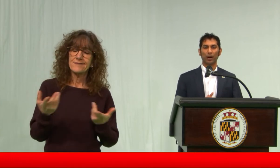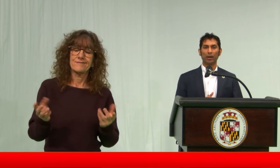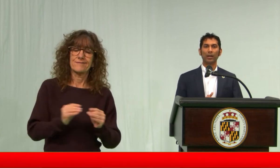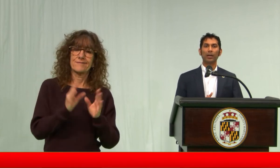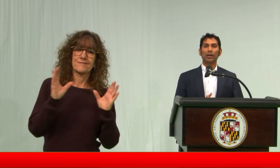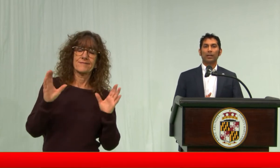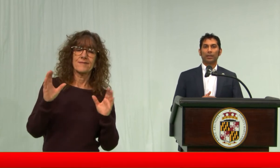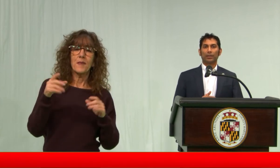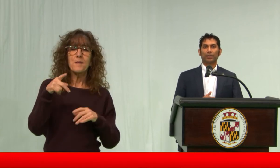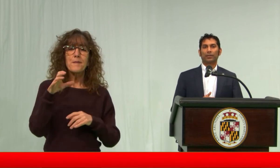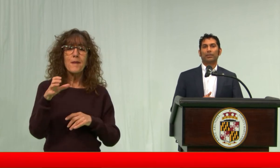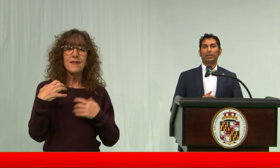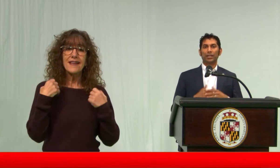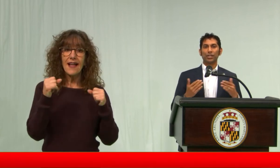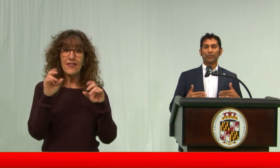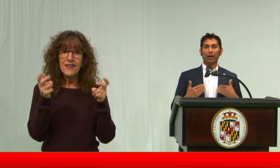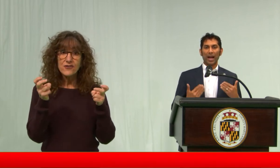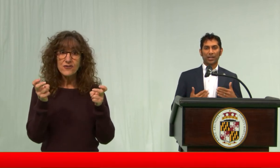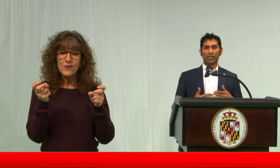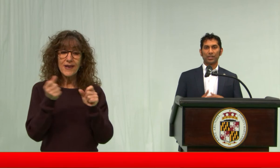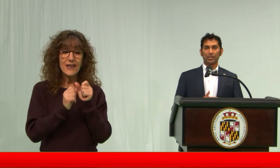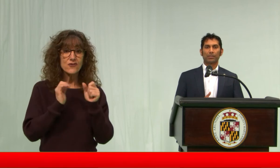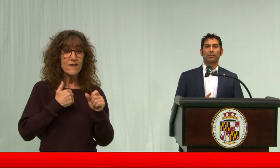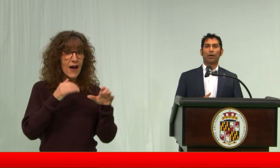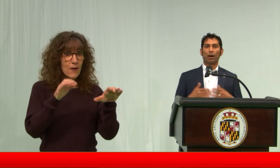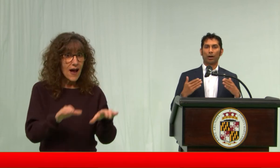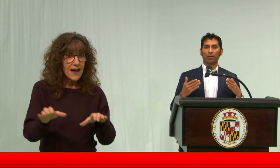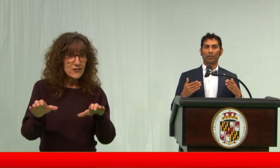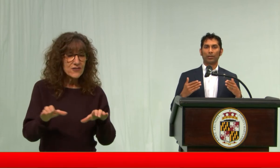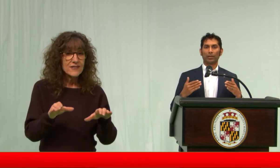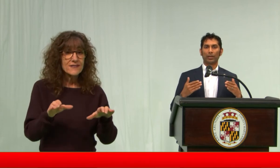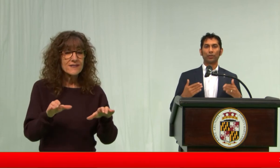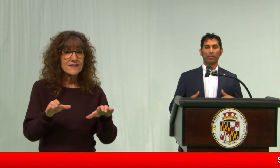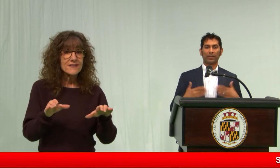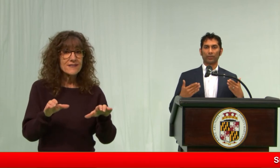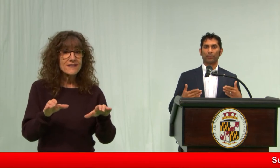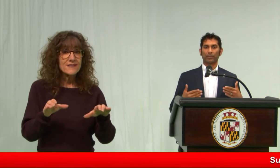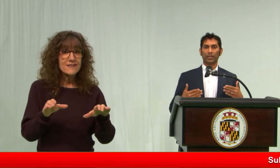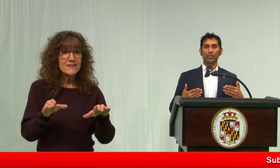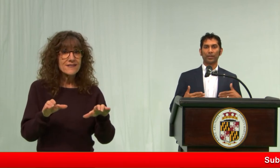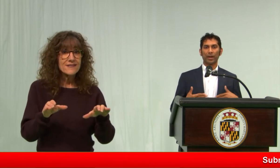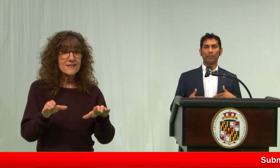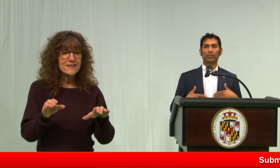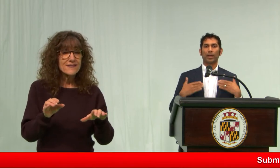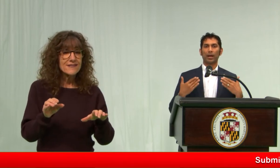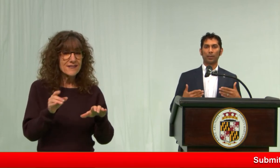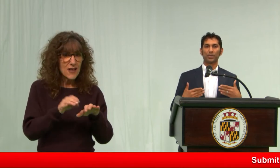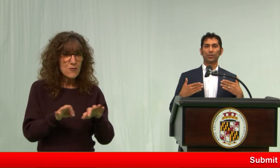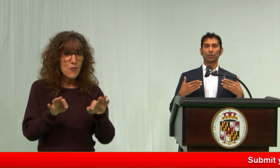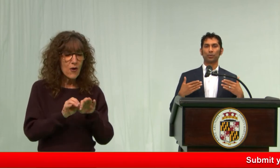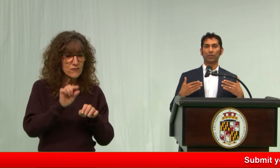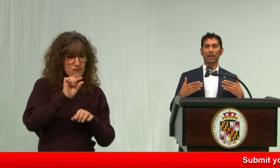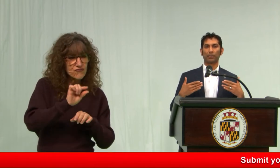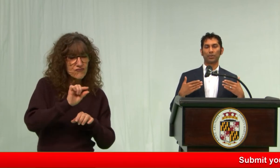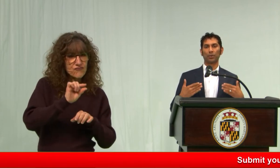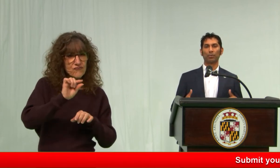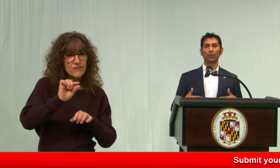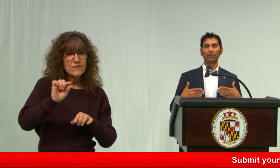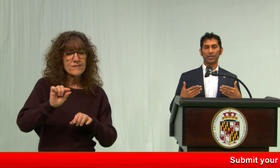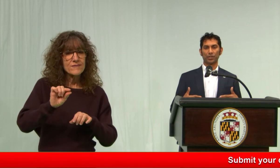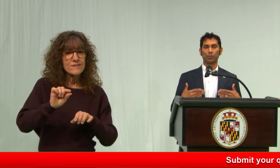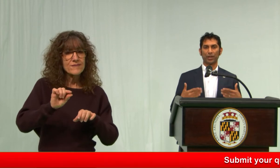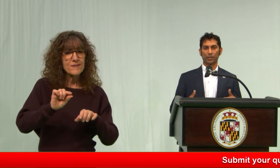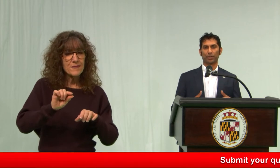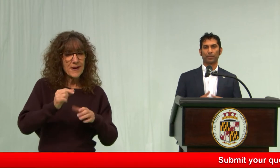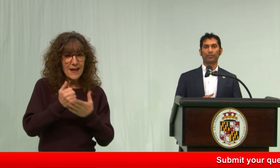issue where each of our actions are incremental. Each of them helps to